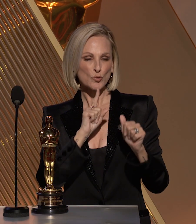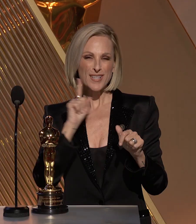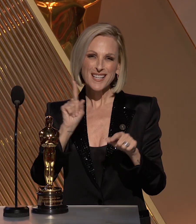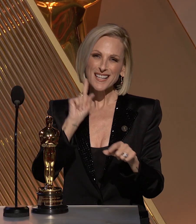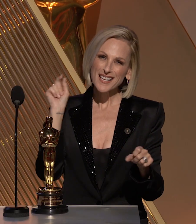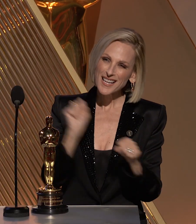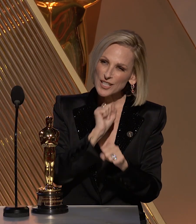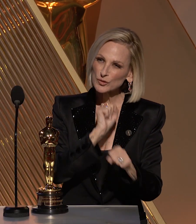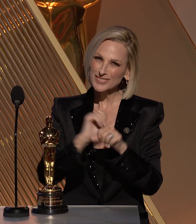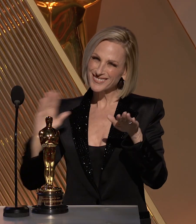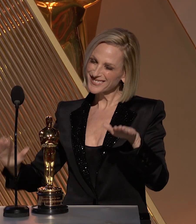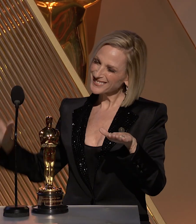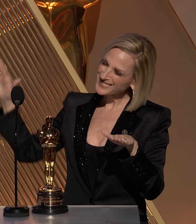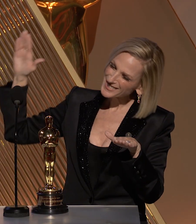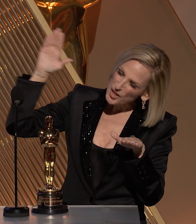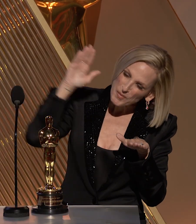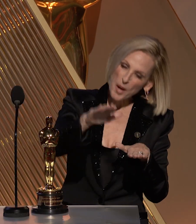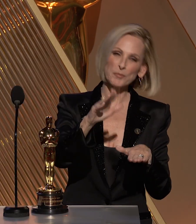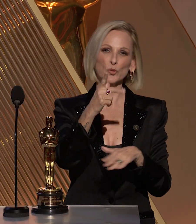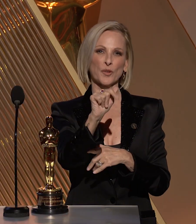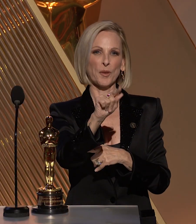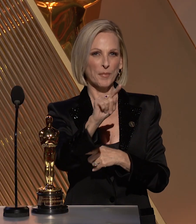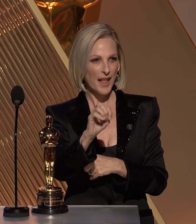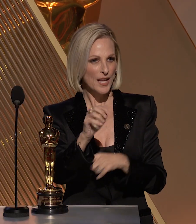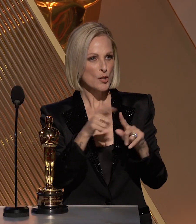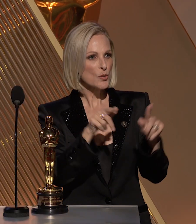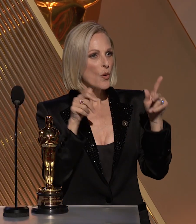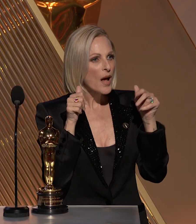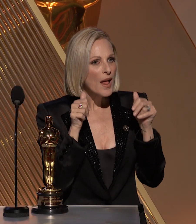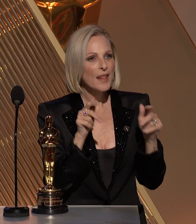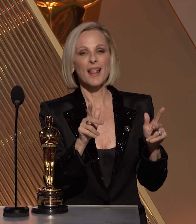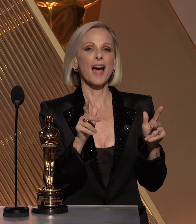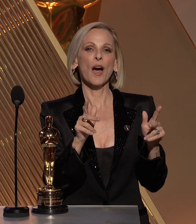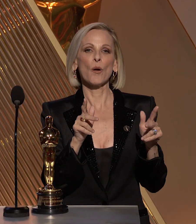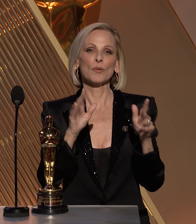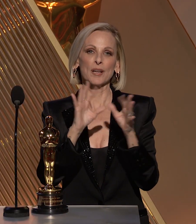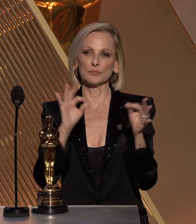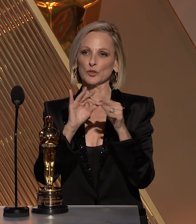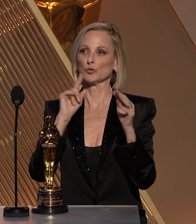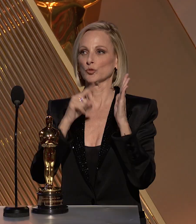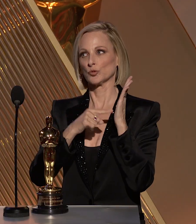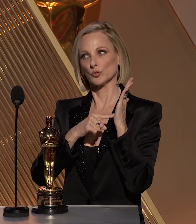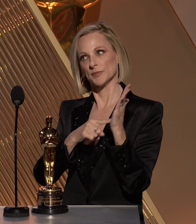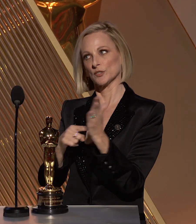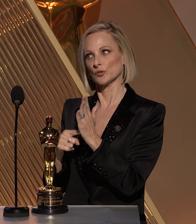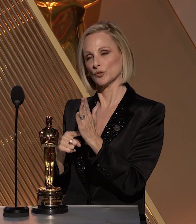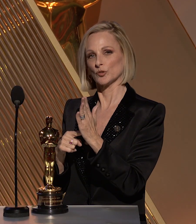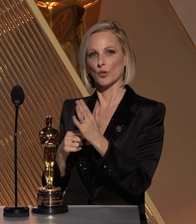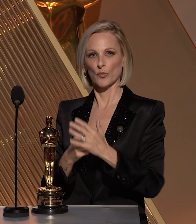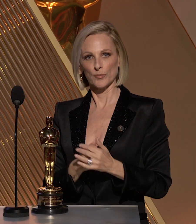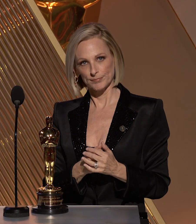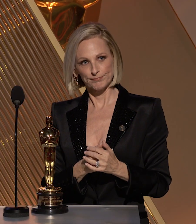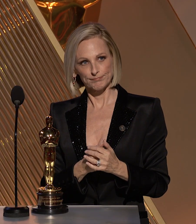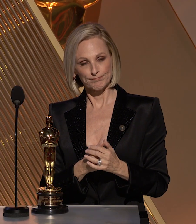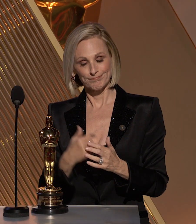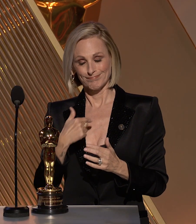theaters to actually step up to the plate to allow captions to be shown.